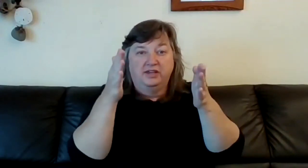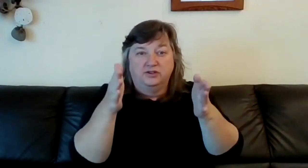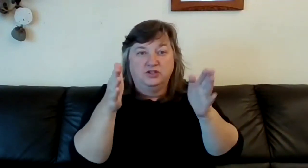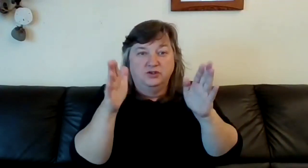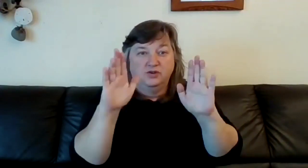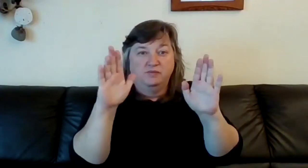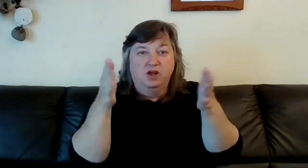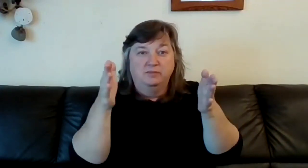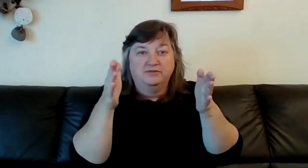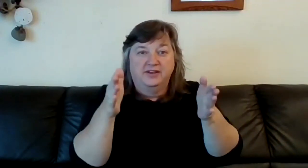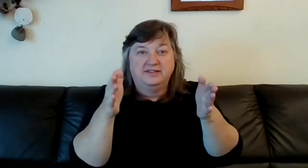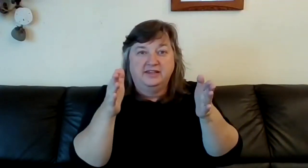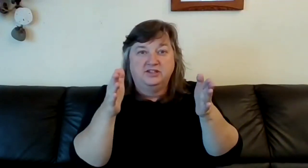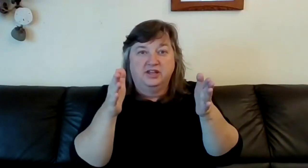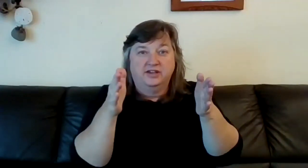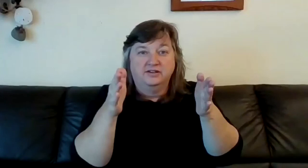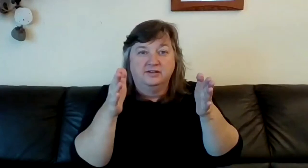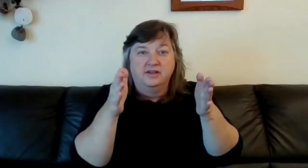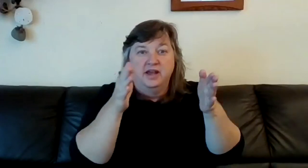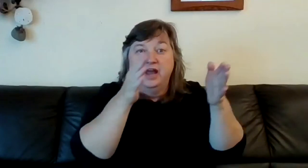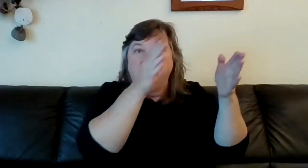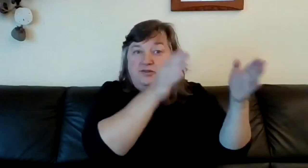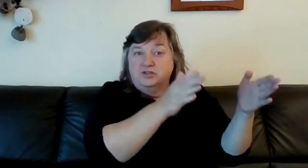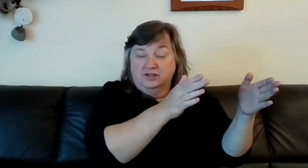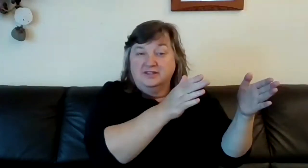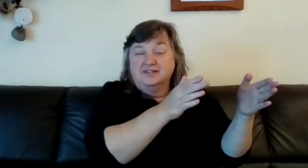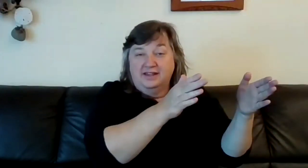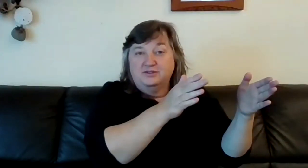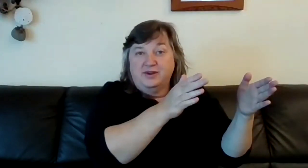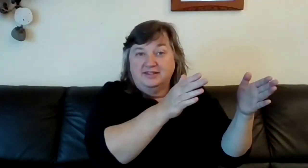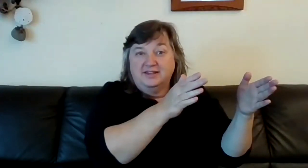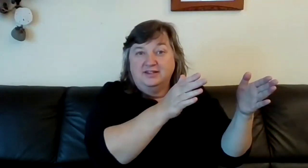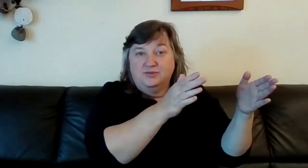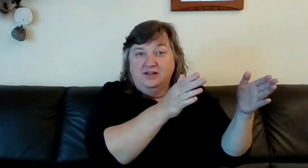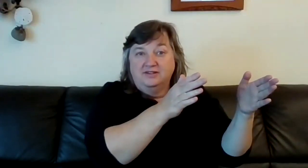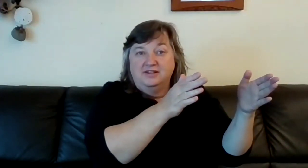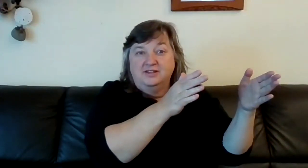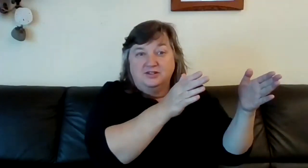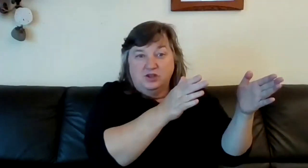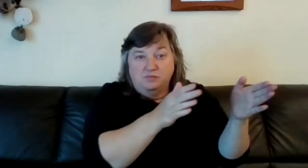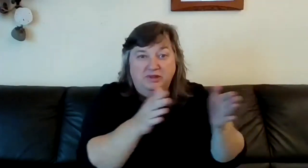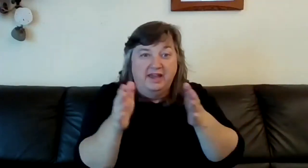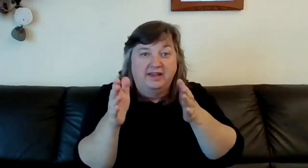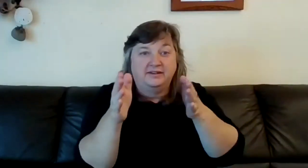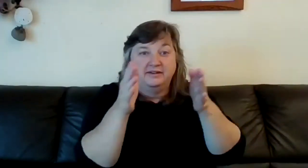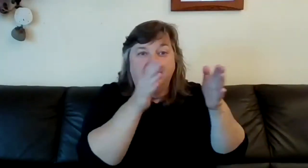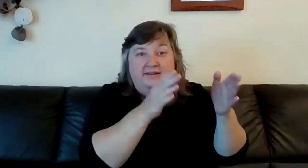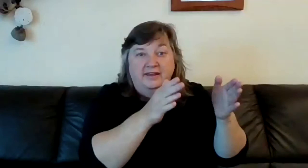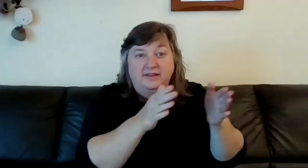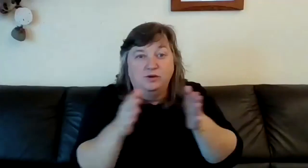your two palms facing each other and you start, this is a left to right sign as well. So you plan and you go